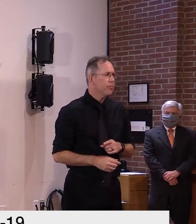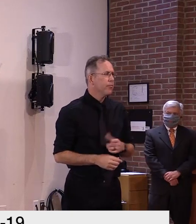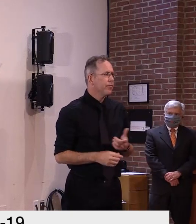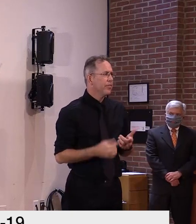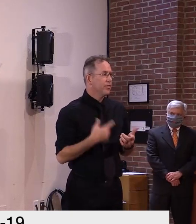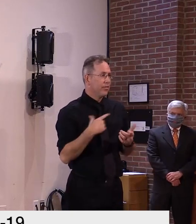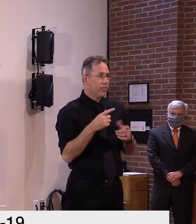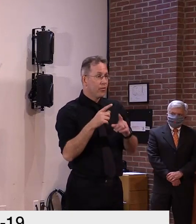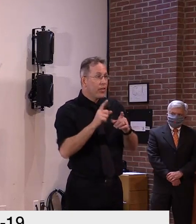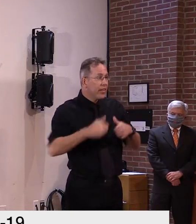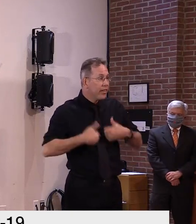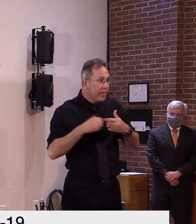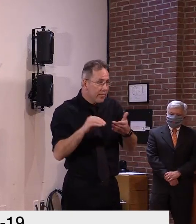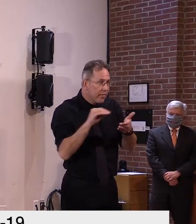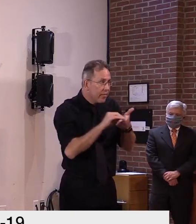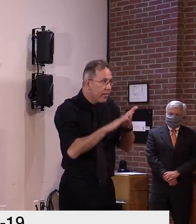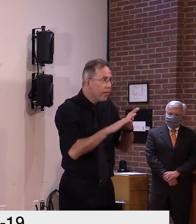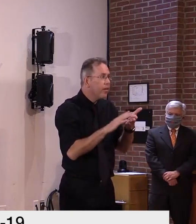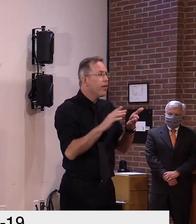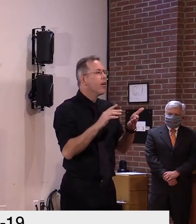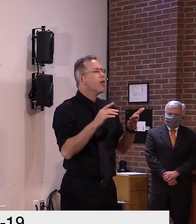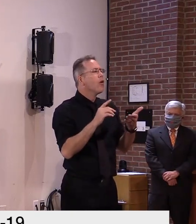you'll find on the website.